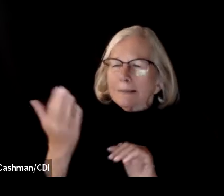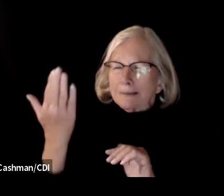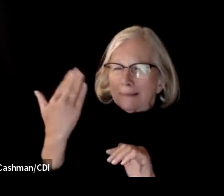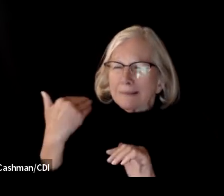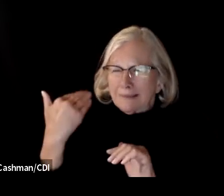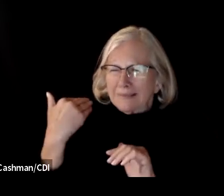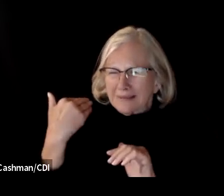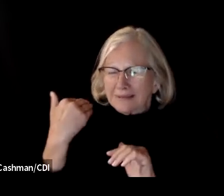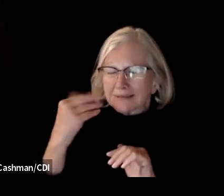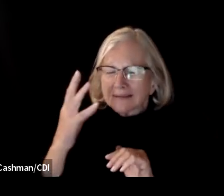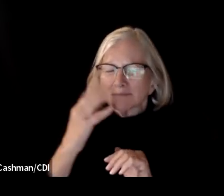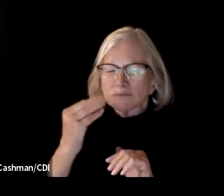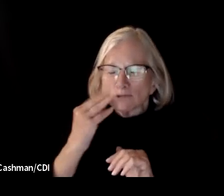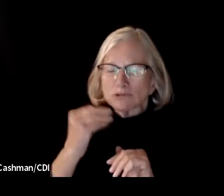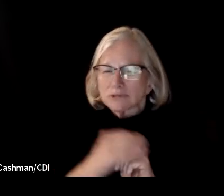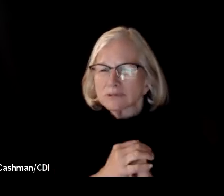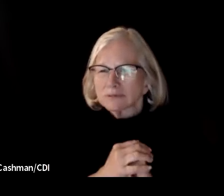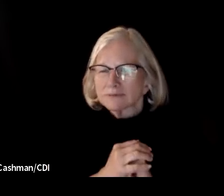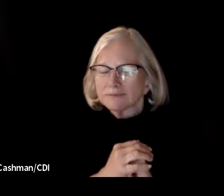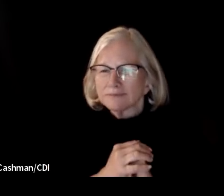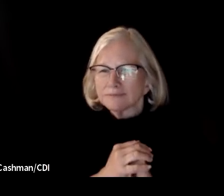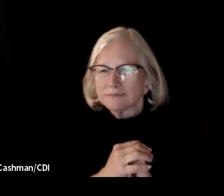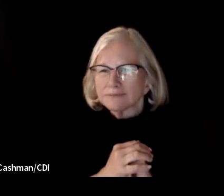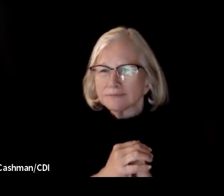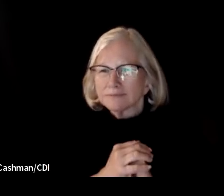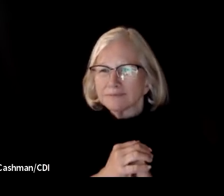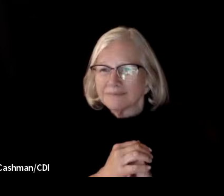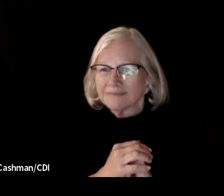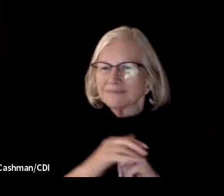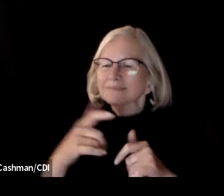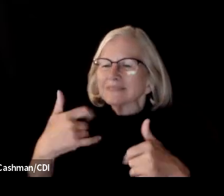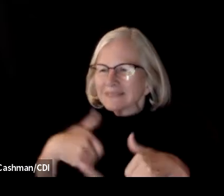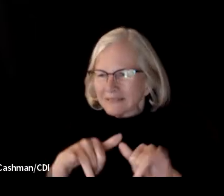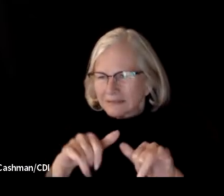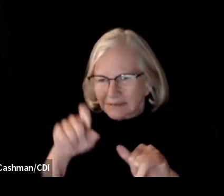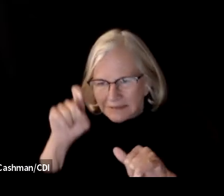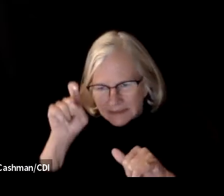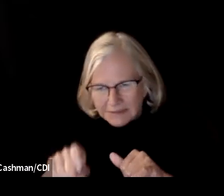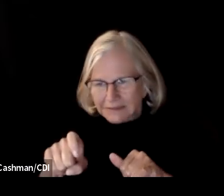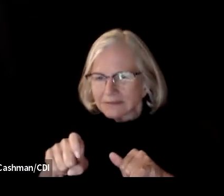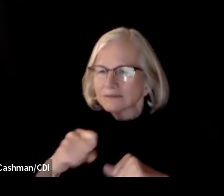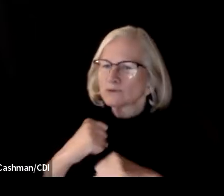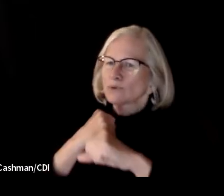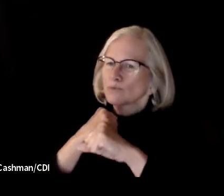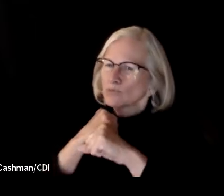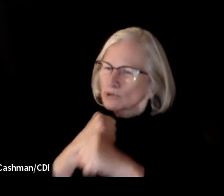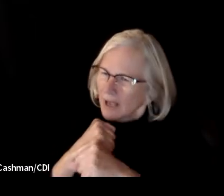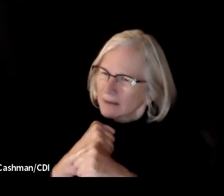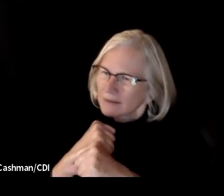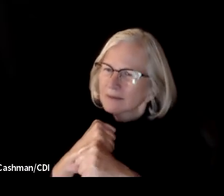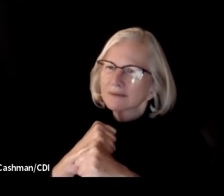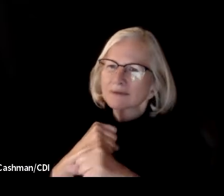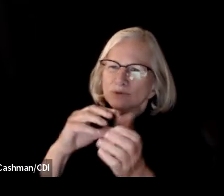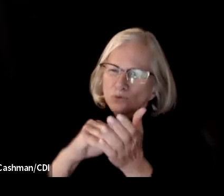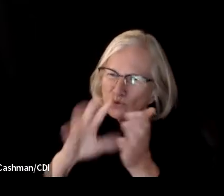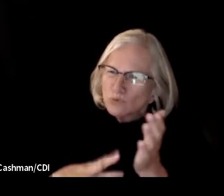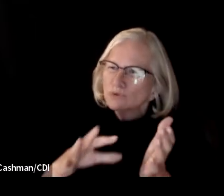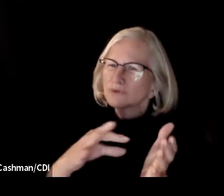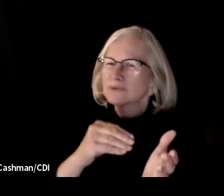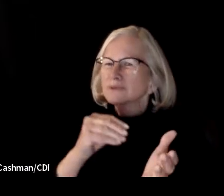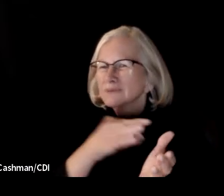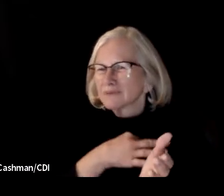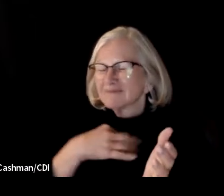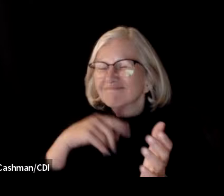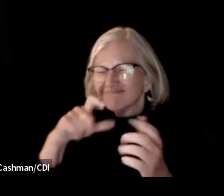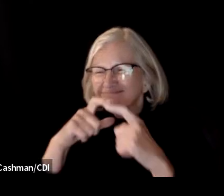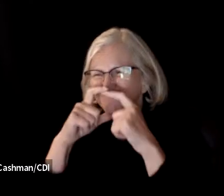our families healthy and safe, certain measures like masks, social distancing, and good hand hygiene are going to continue to